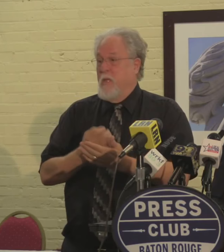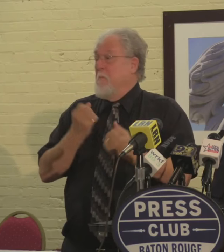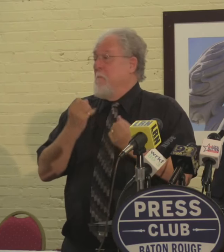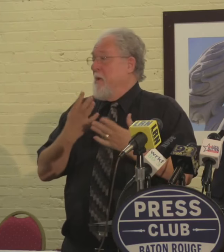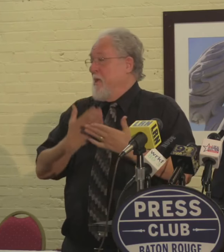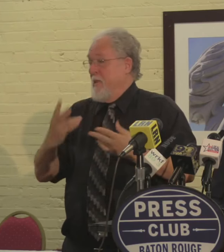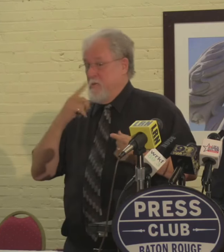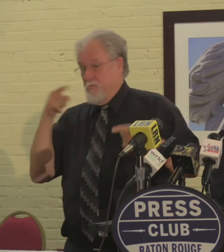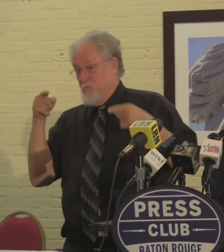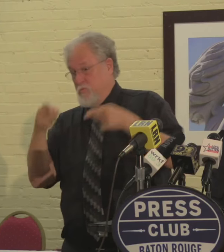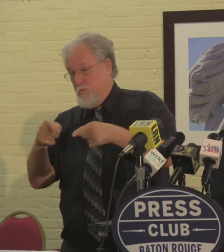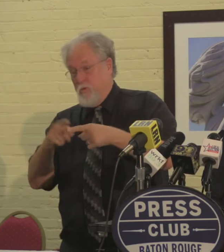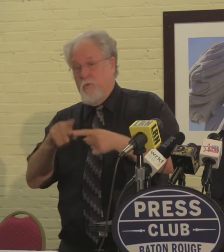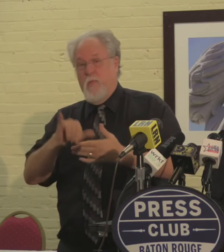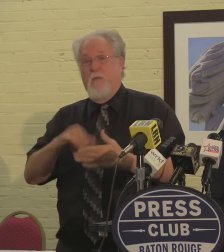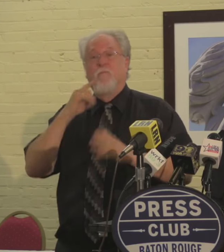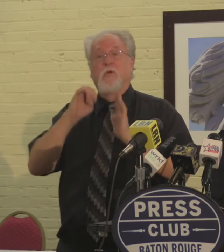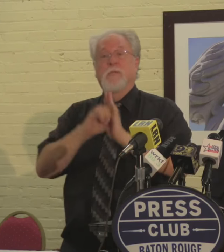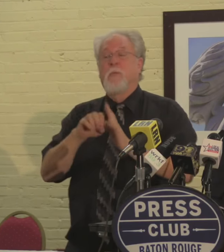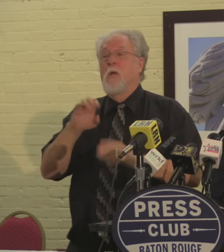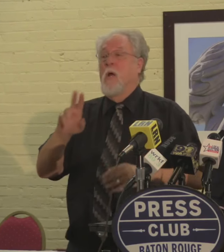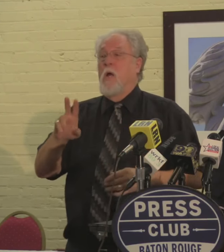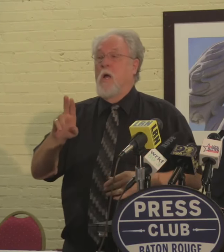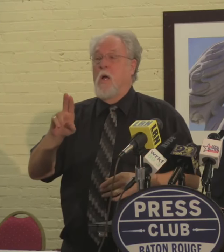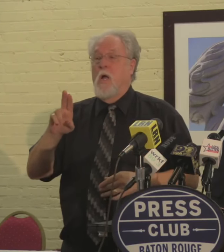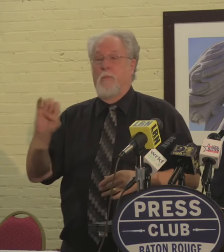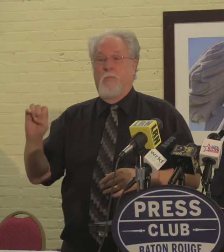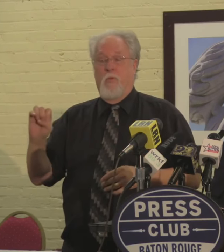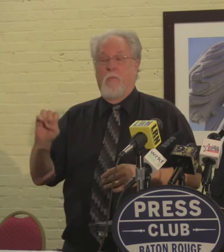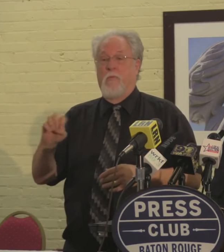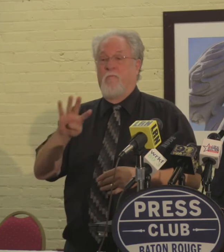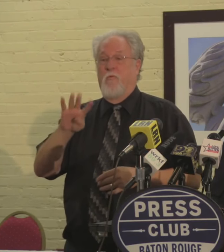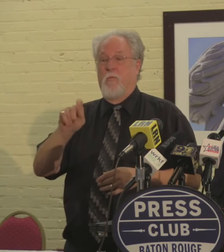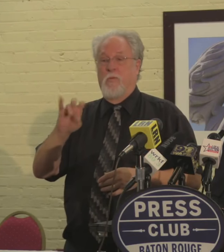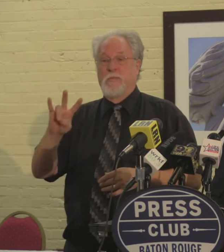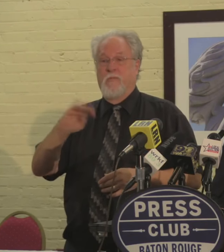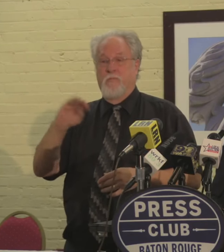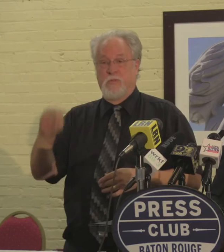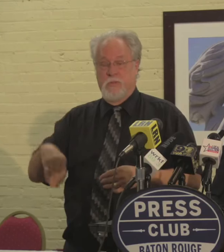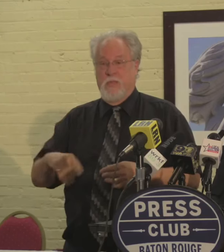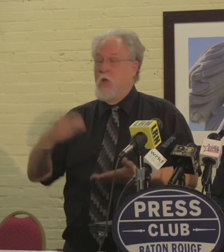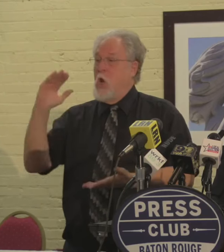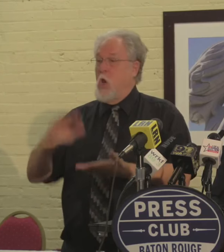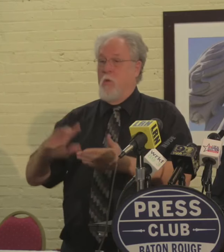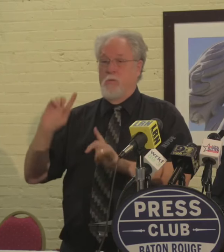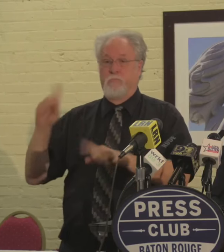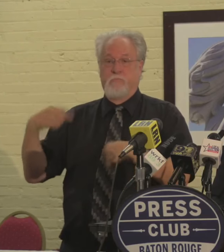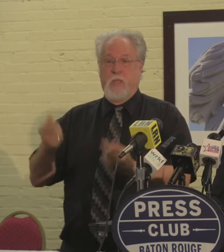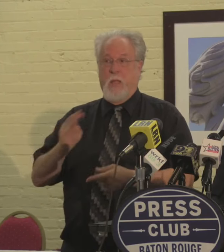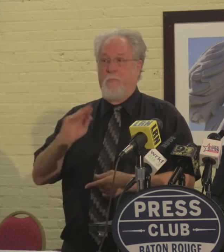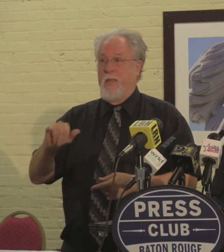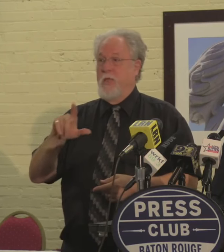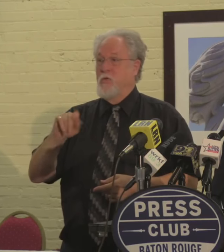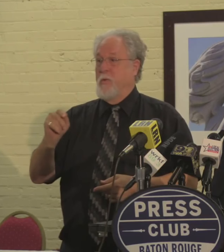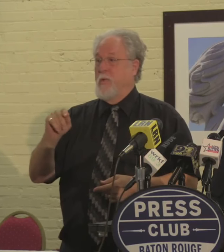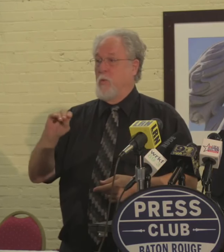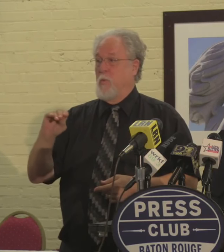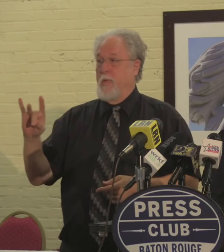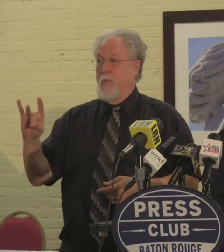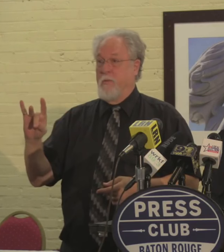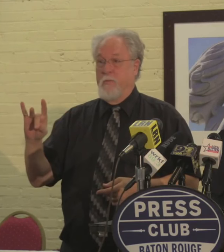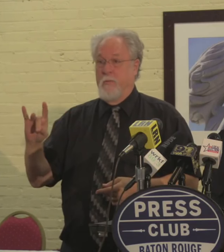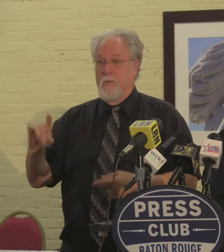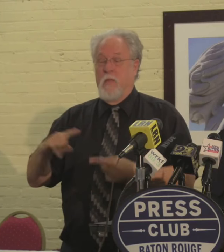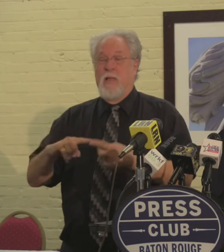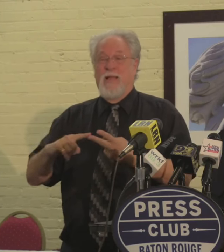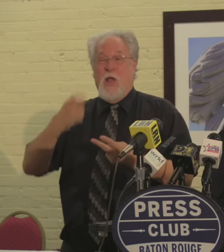direction now. For example, unemployment is at 4.7%, the lowest it's been since May of 2008.